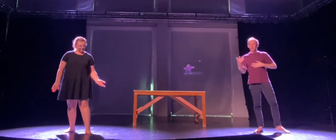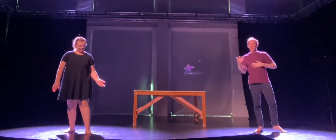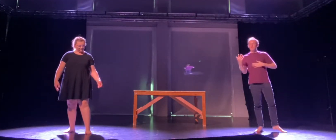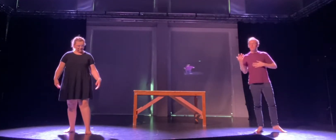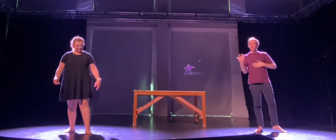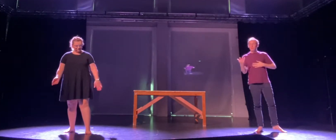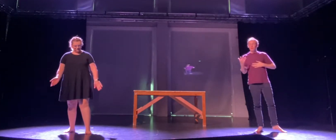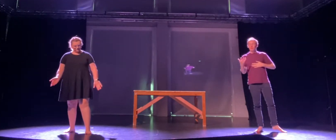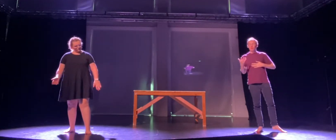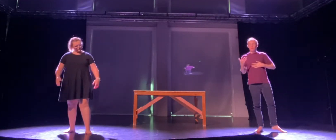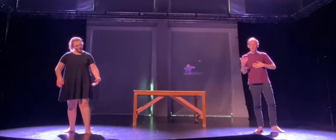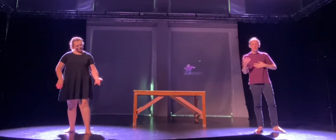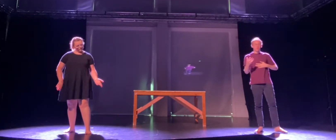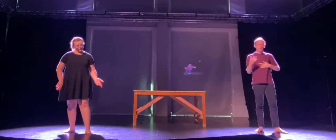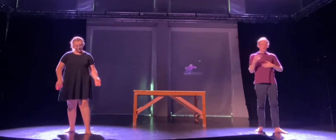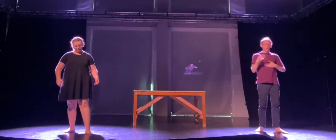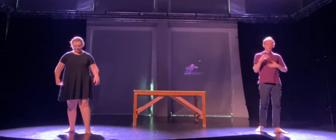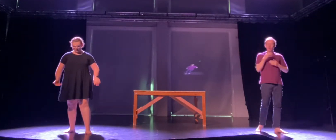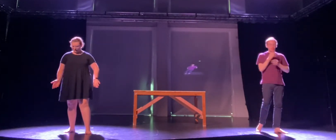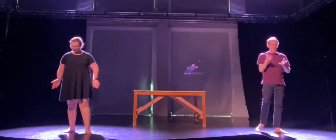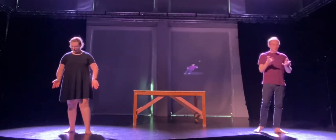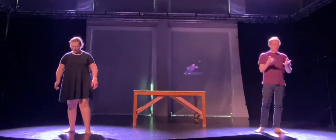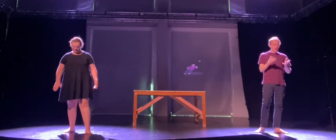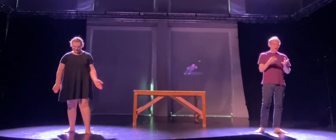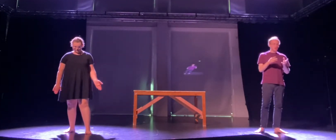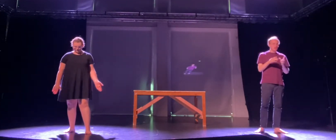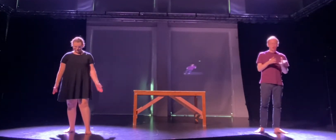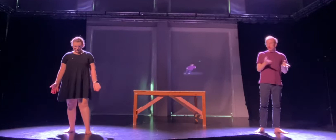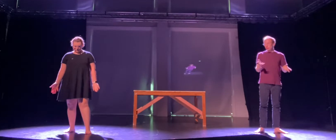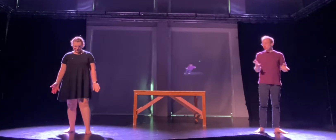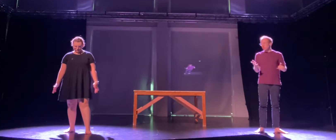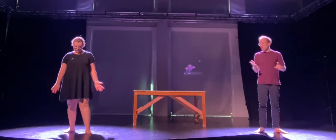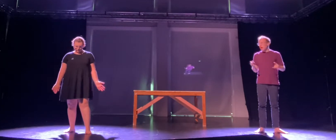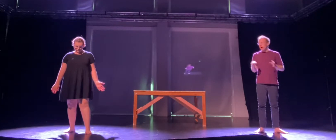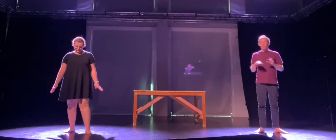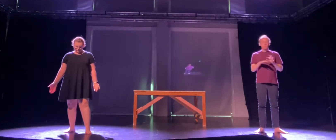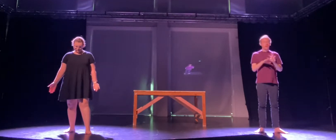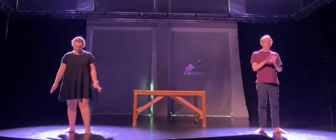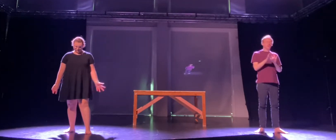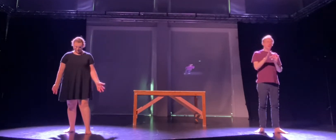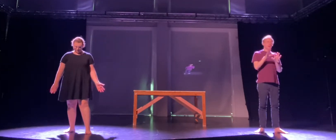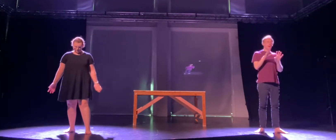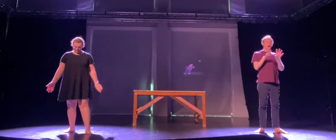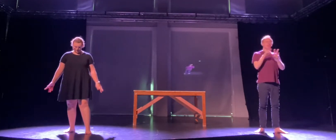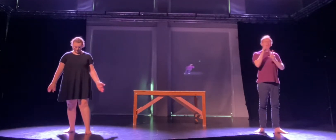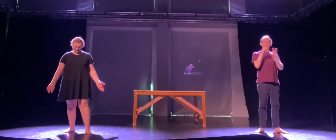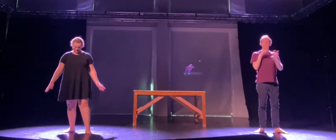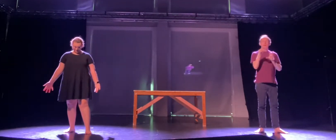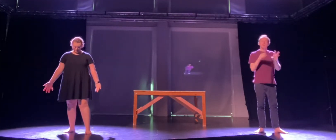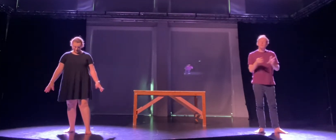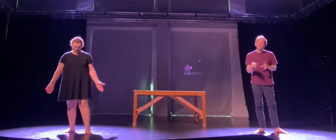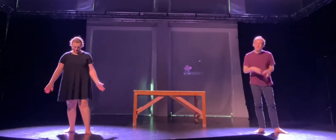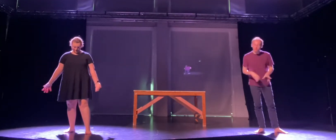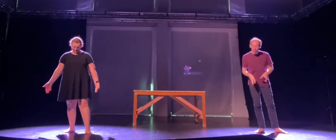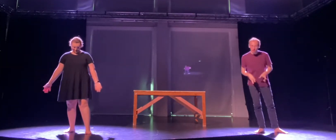are very special knots because you can't see them and you can't touch them. However, we have to work out how we can make it back into the piece of string.